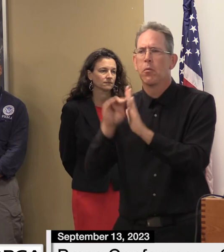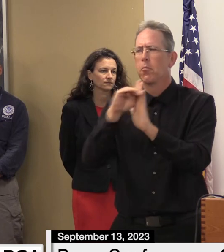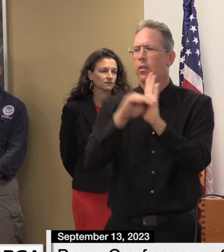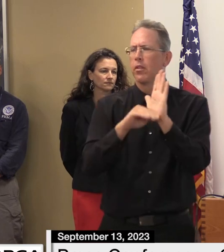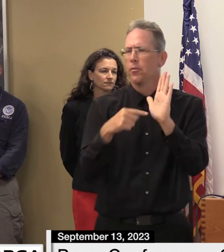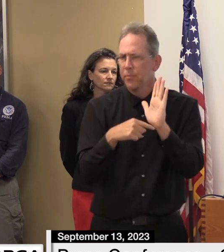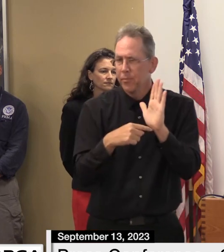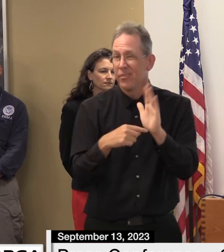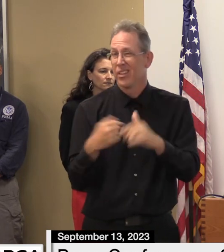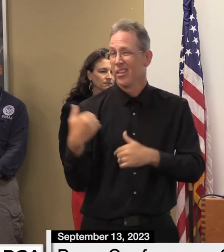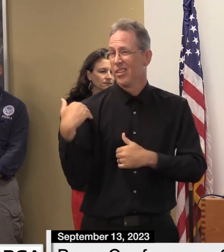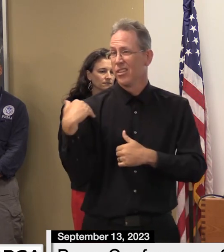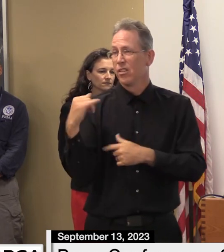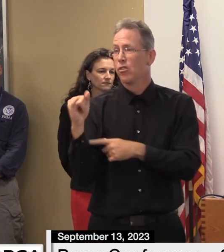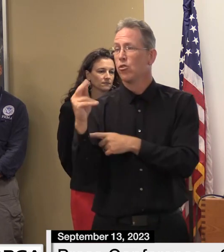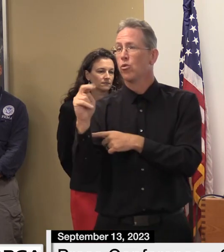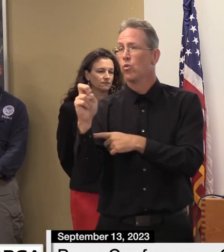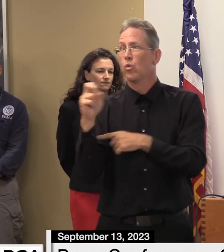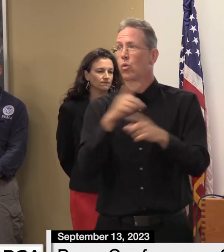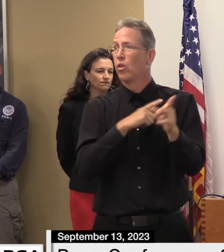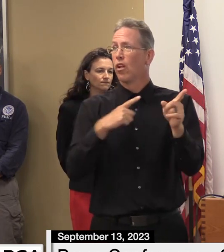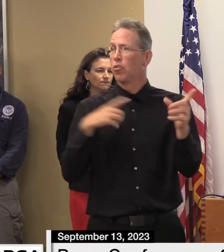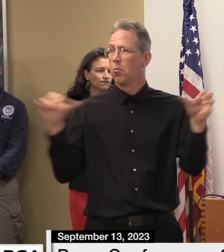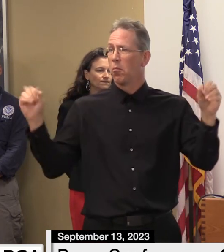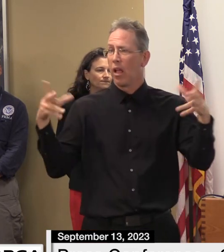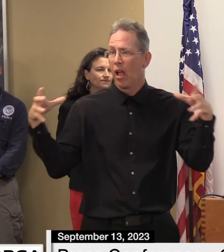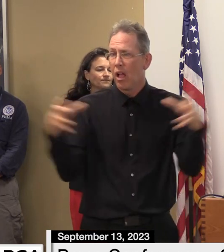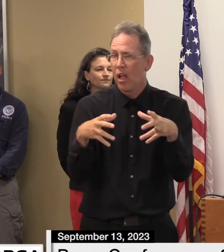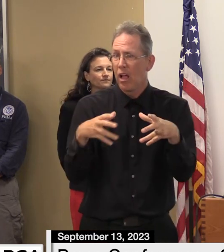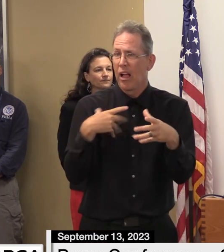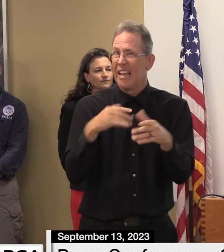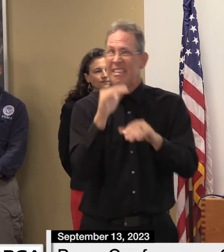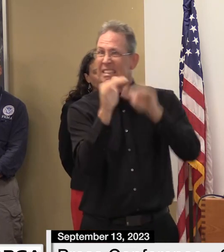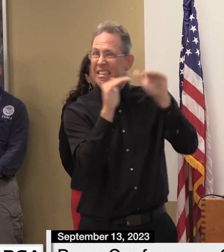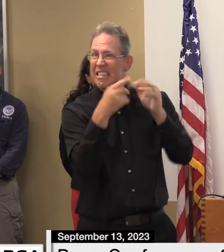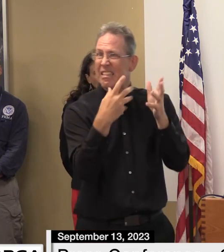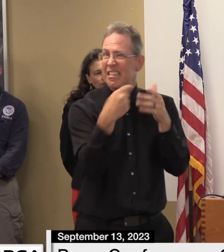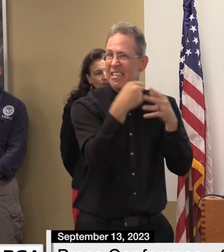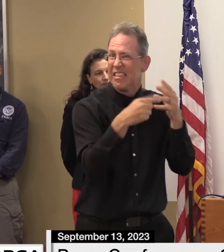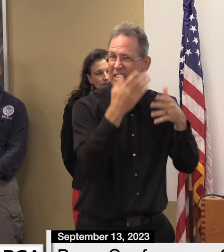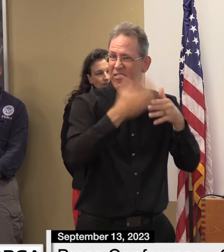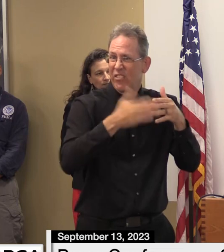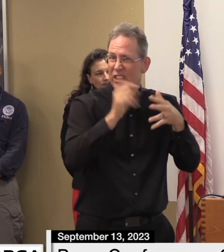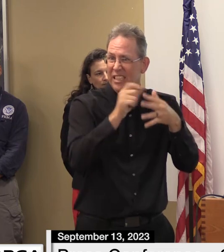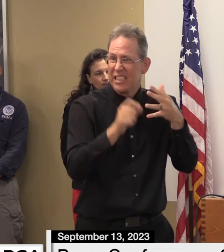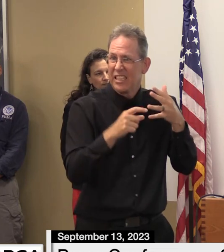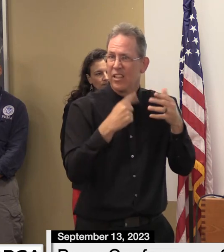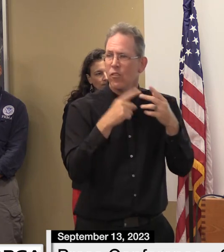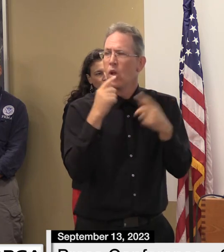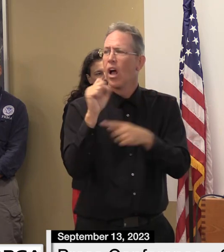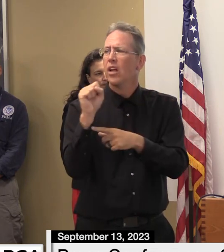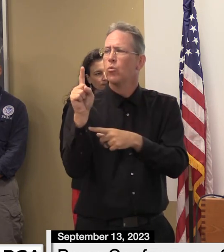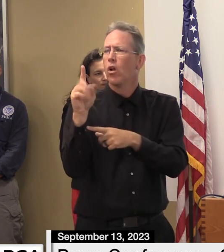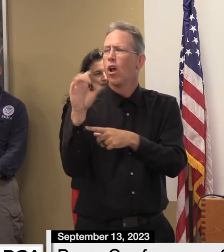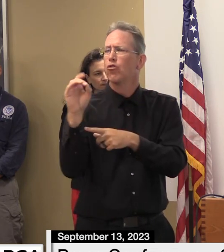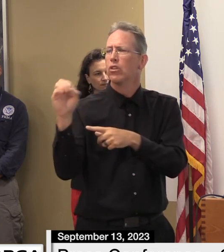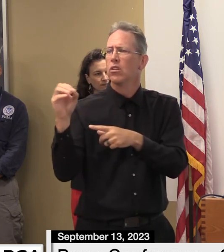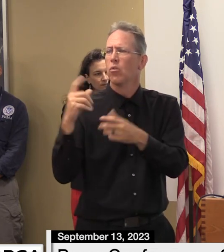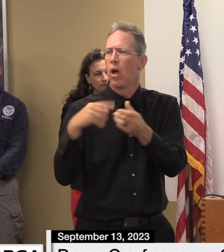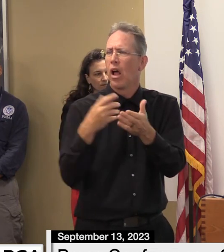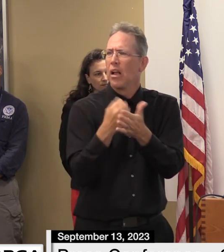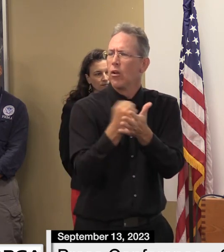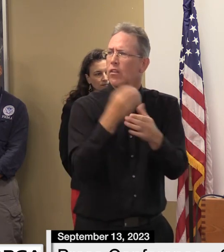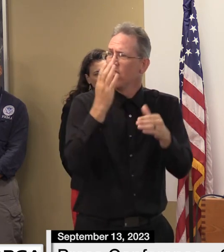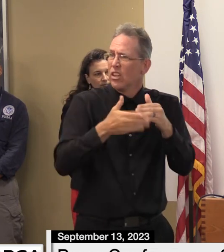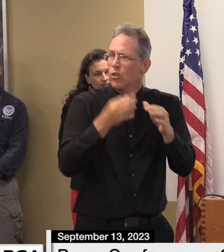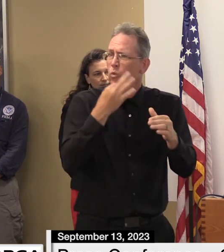provided a list of suggestions, including moving up the implementation date for S-100, and almost all of them were